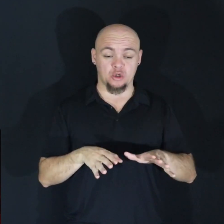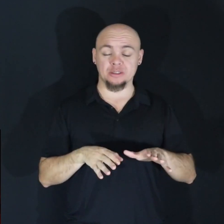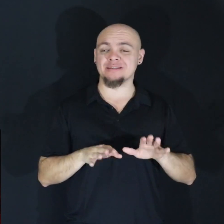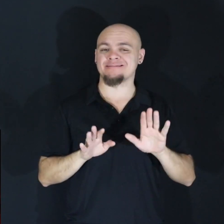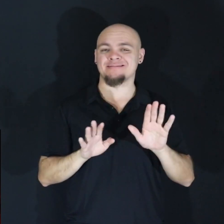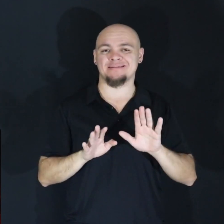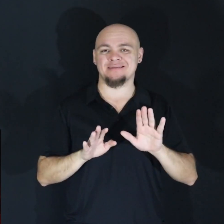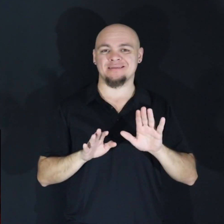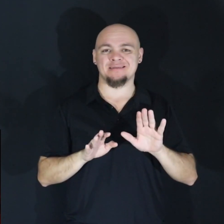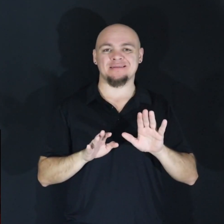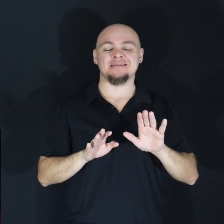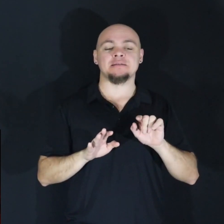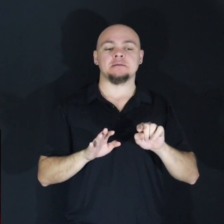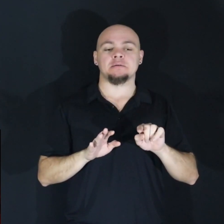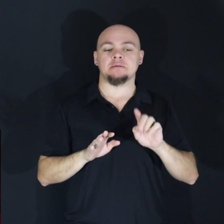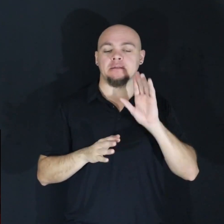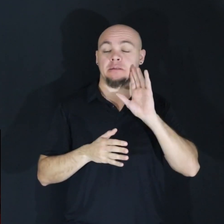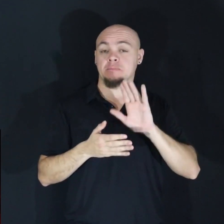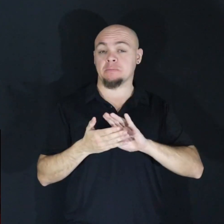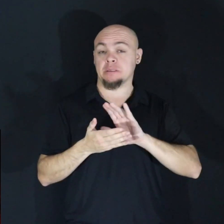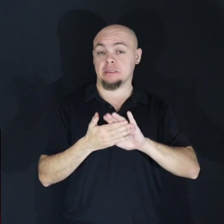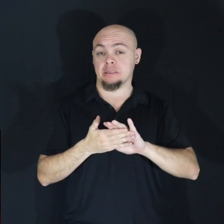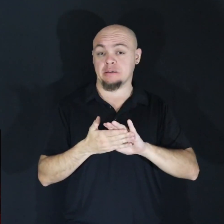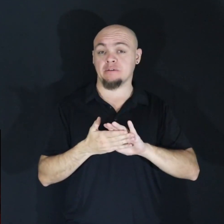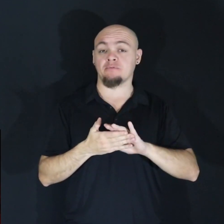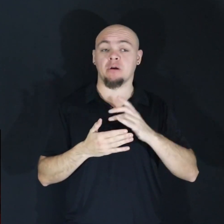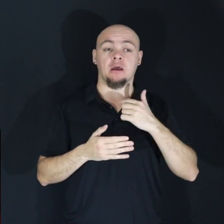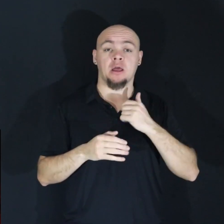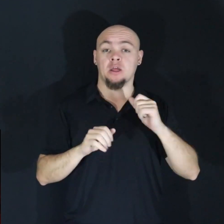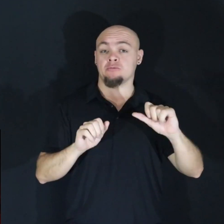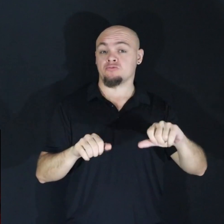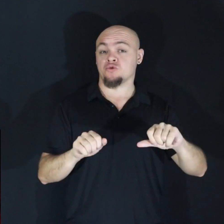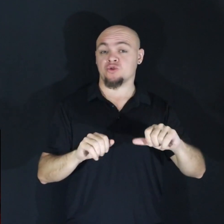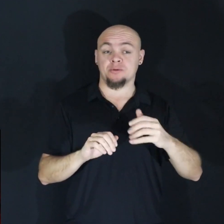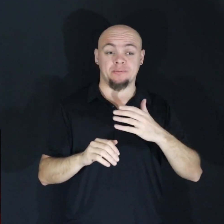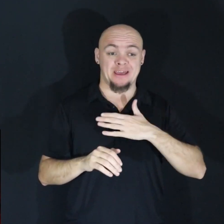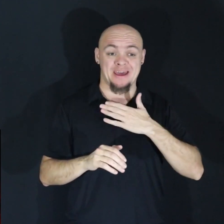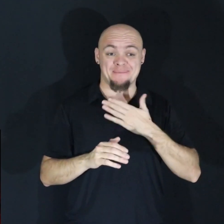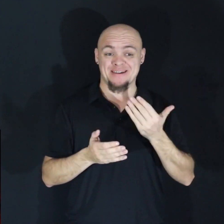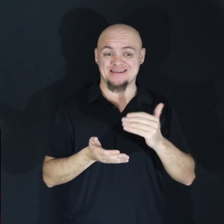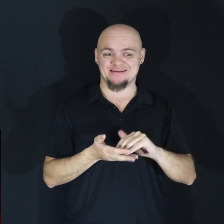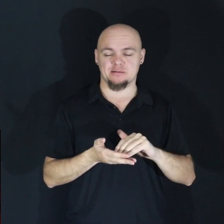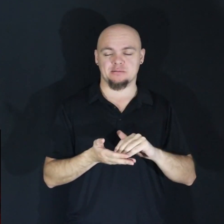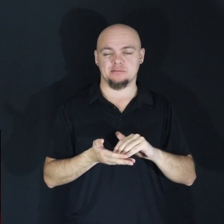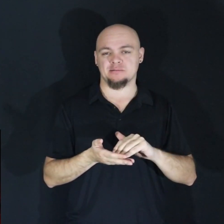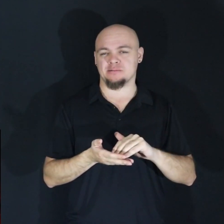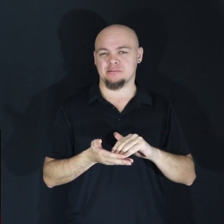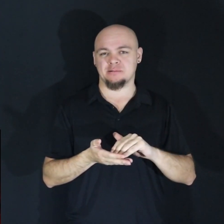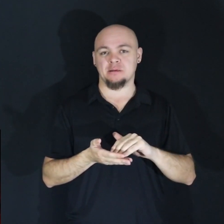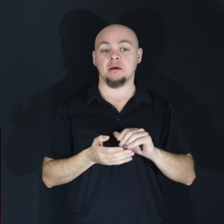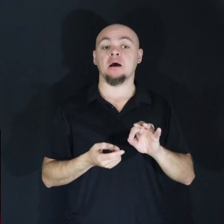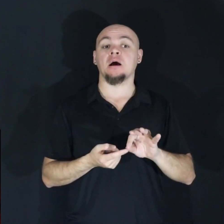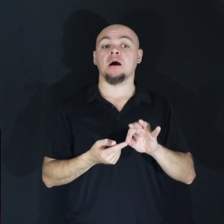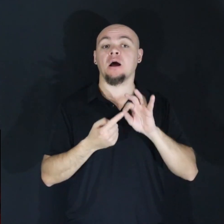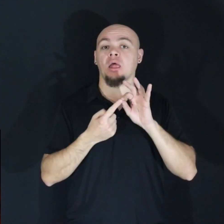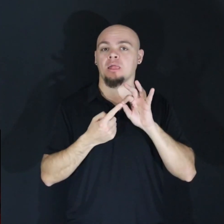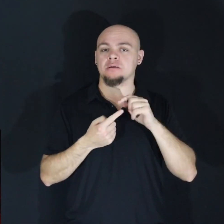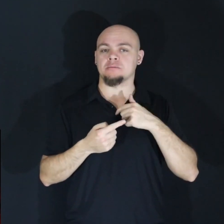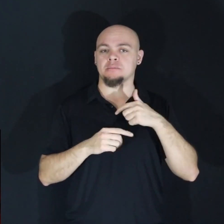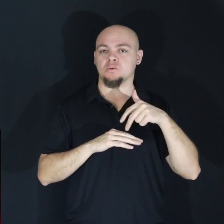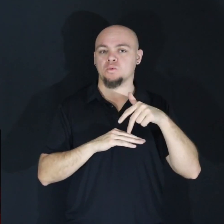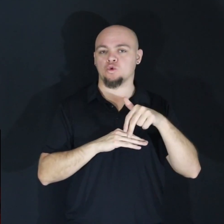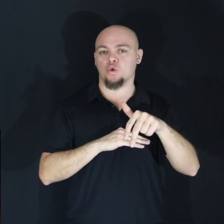I'd lost the belief that I would ever truly be happy again unless it were on my feet.